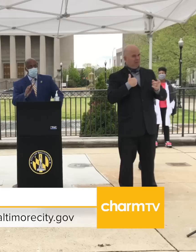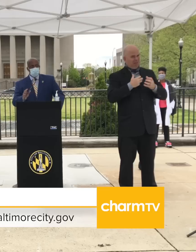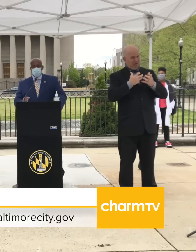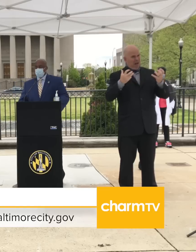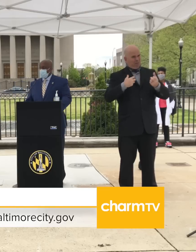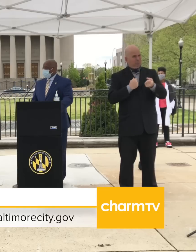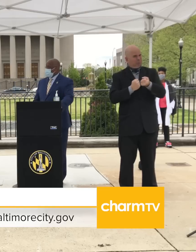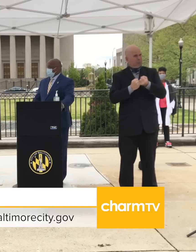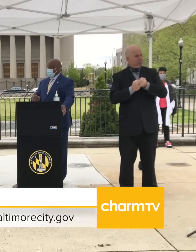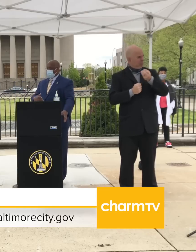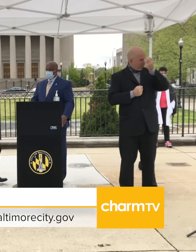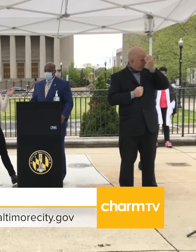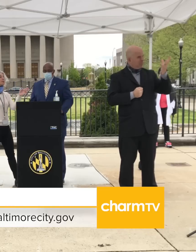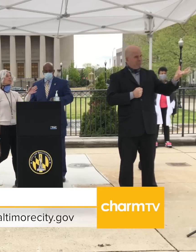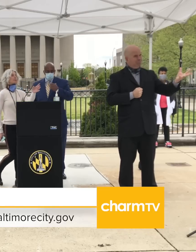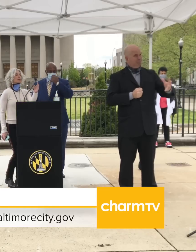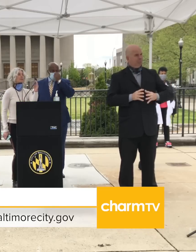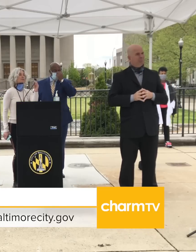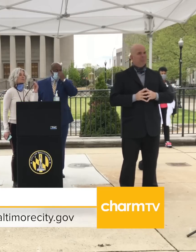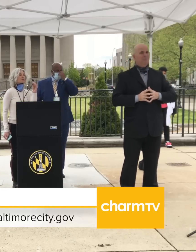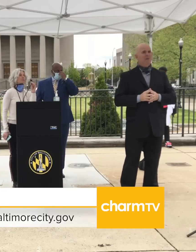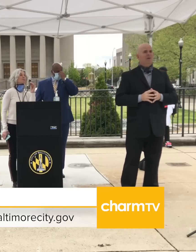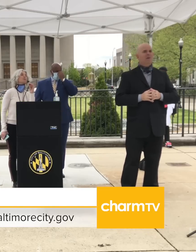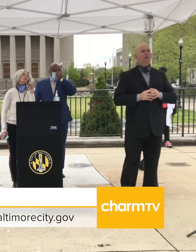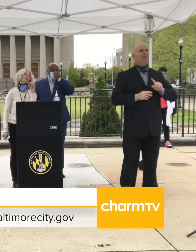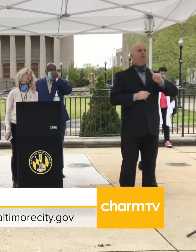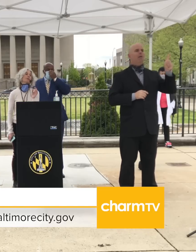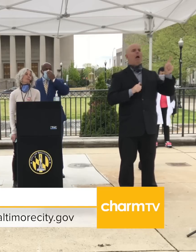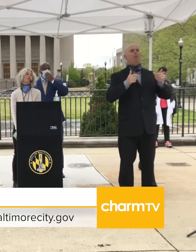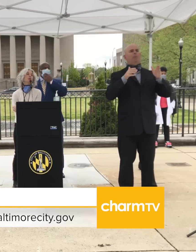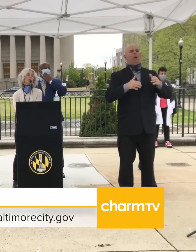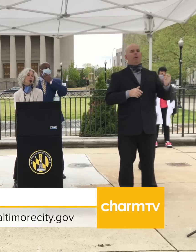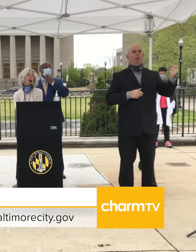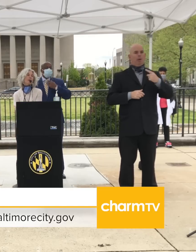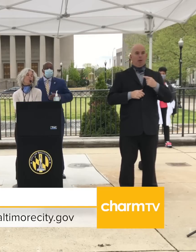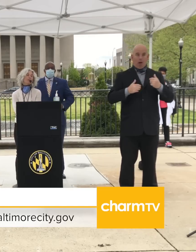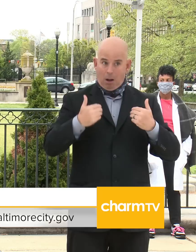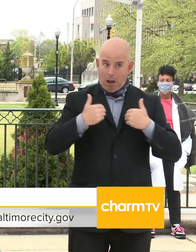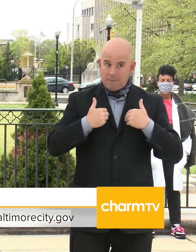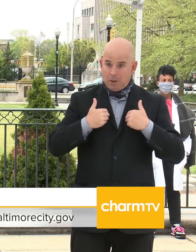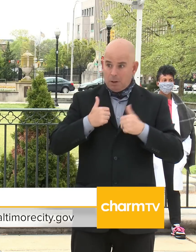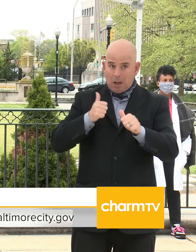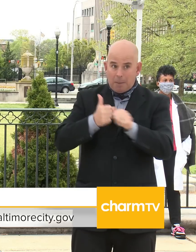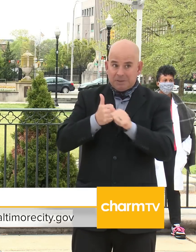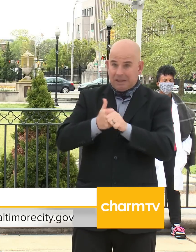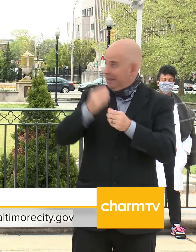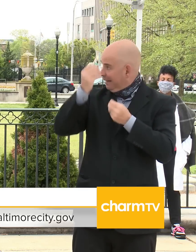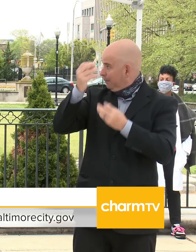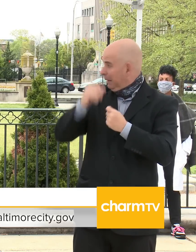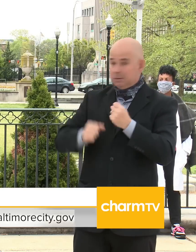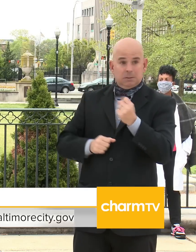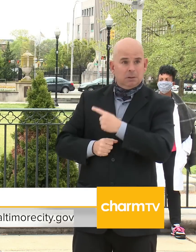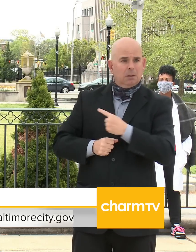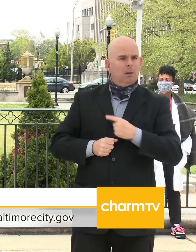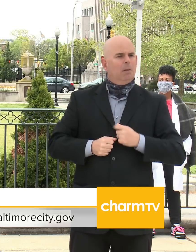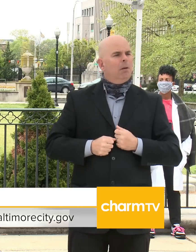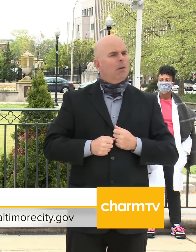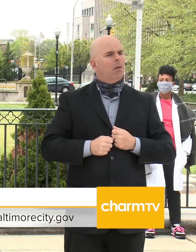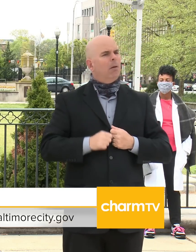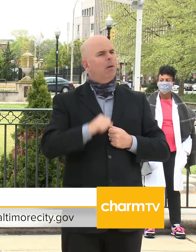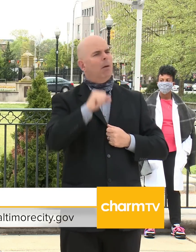people. Can you give us Sure. an update on just how many people are housed? Sure. So the city has relocated